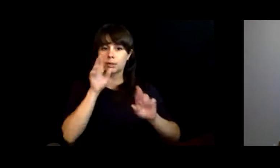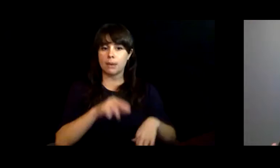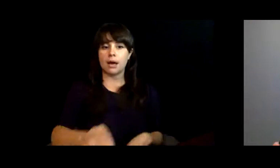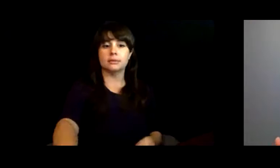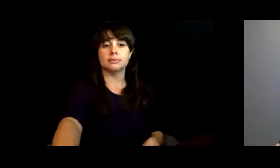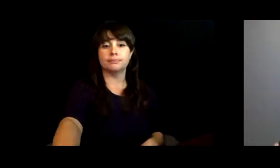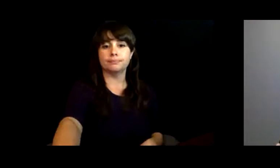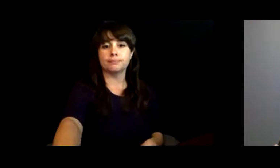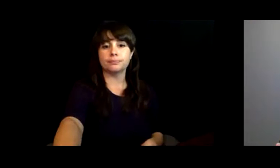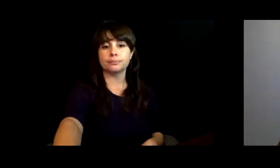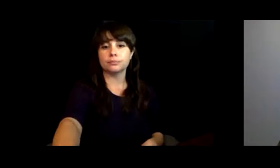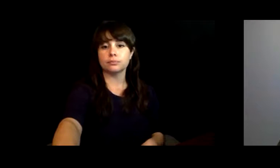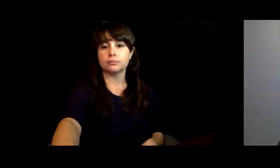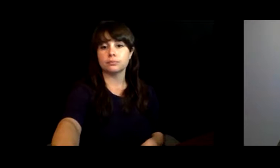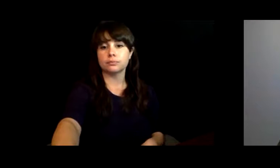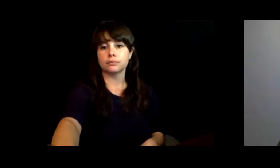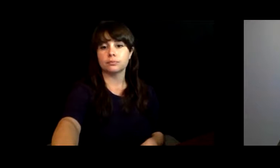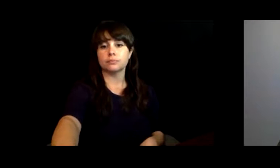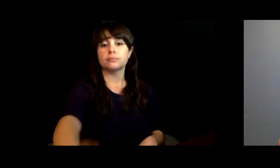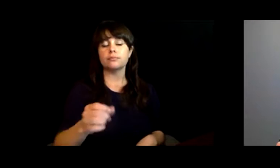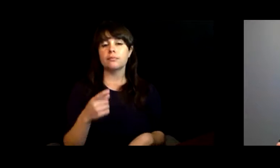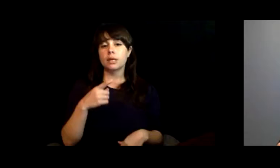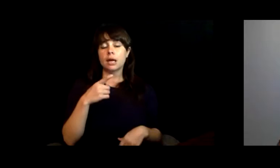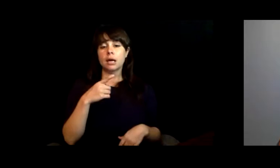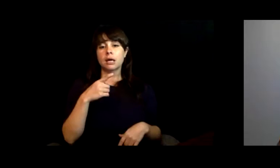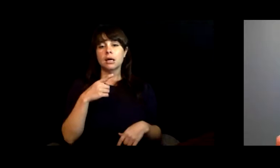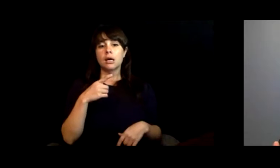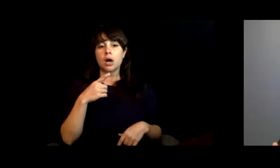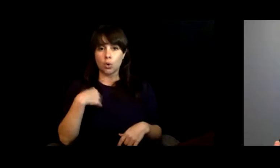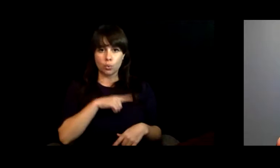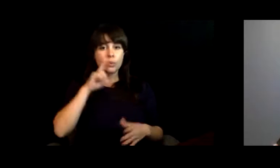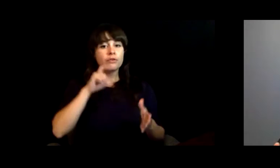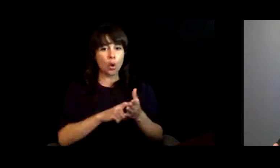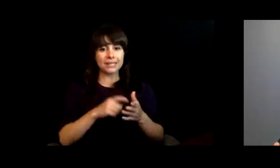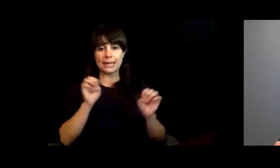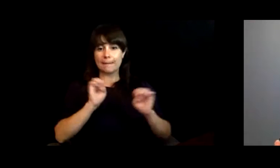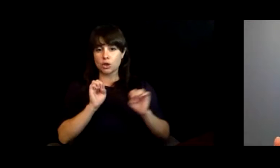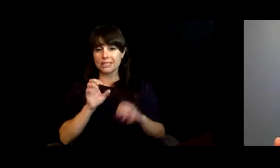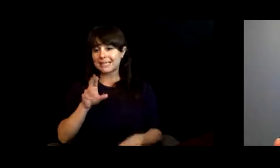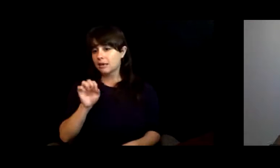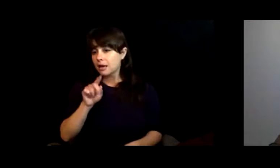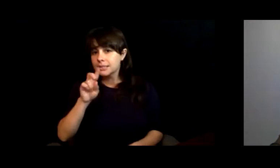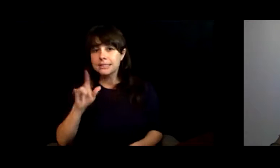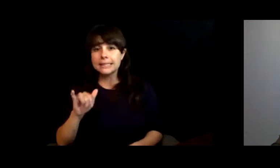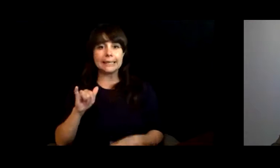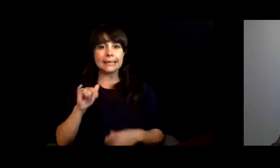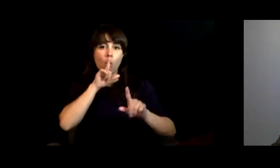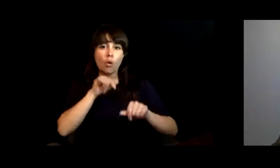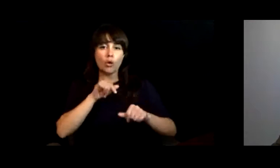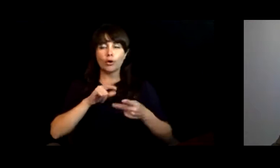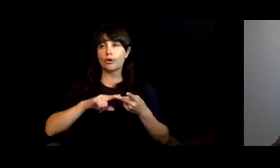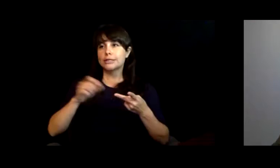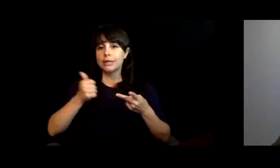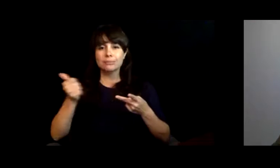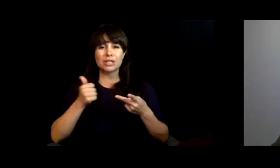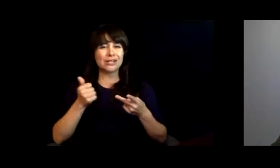a disproportionate amount of time, on these emergency custody orders and transportation and things like this. And there's a lot of fixes that